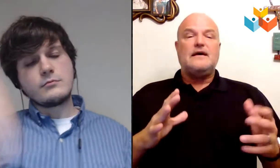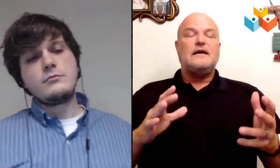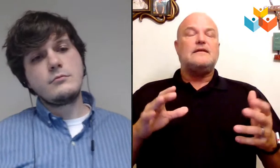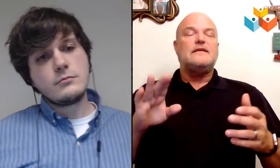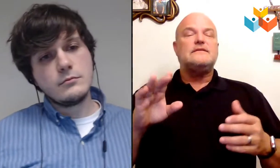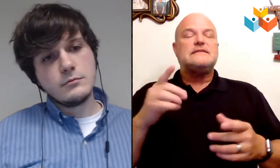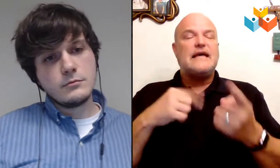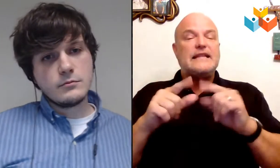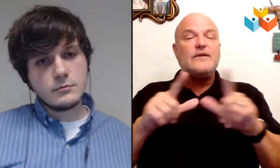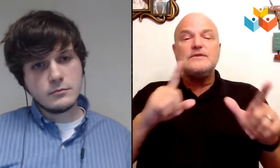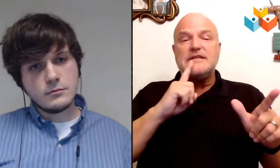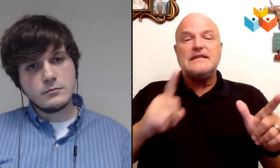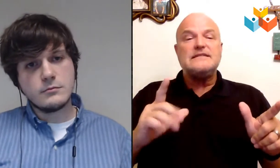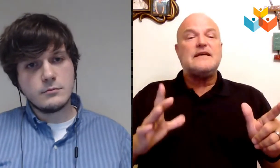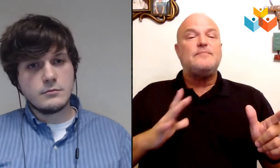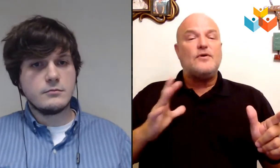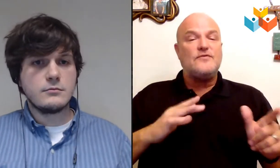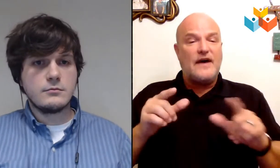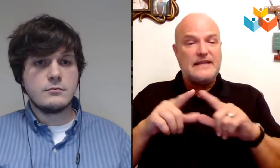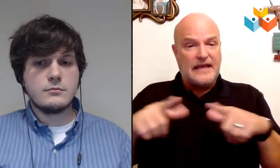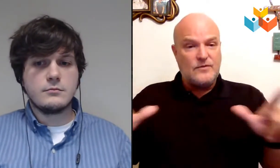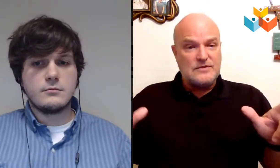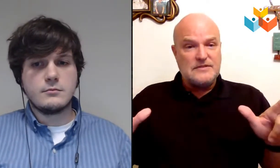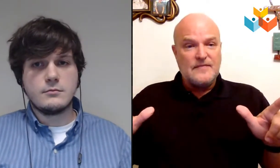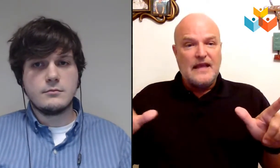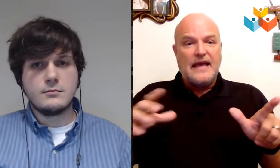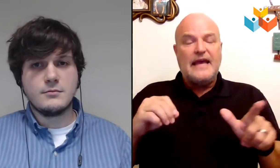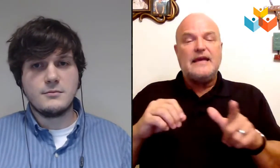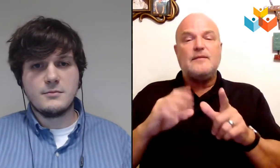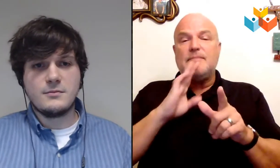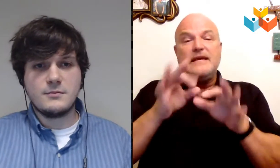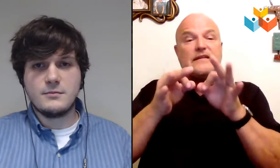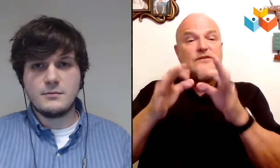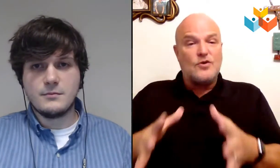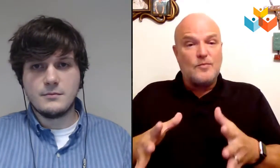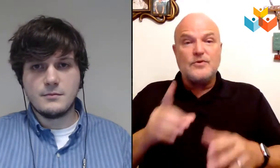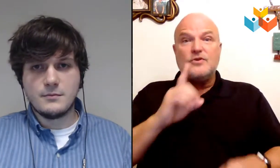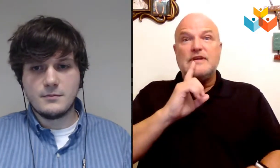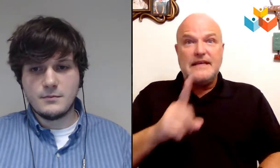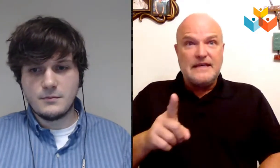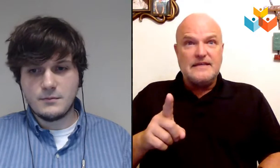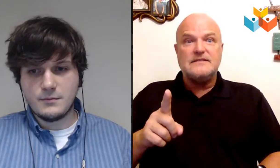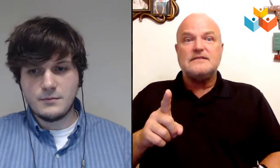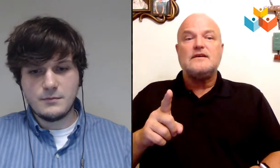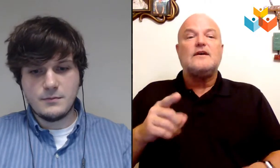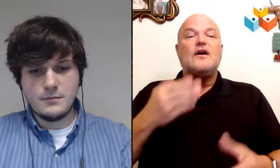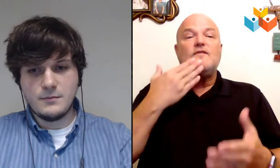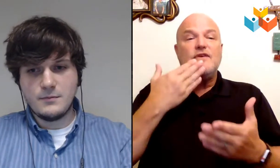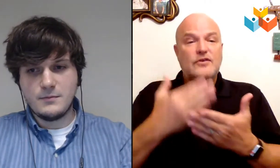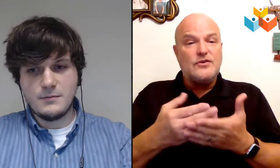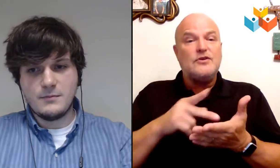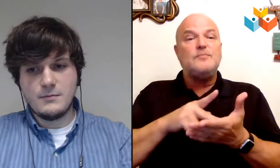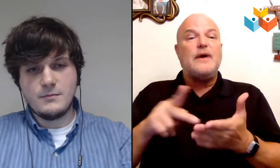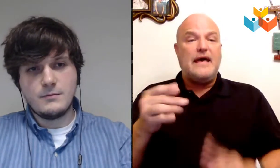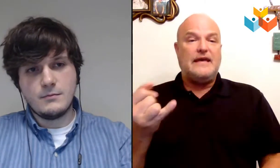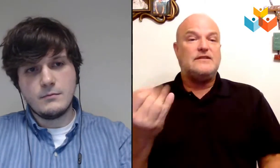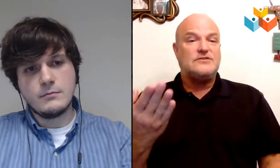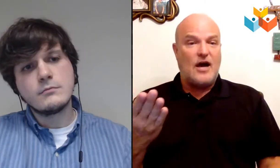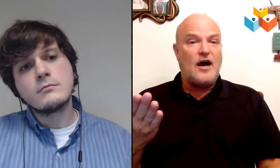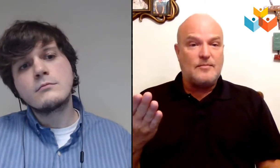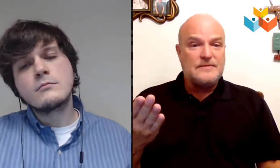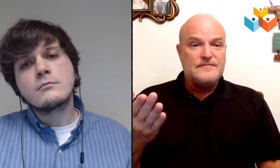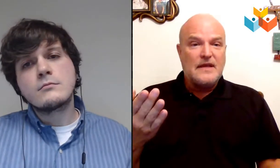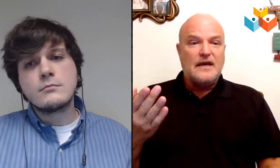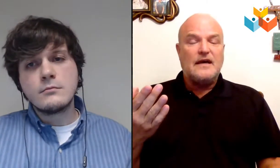and sign language is a bona fide language, and being an interpreter is a very good